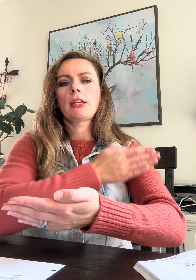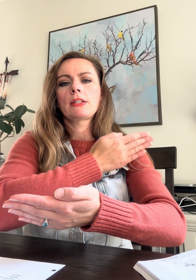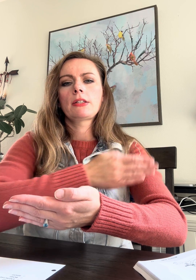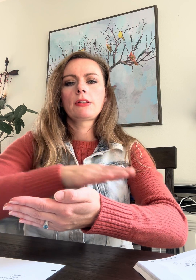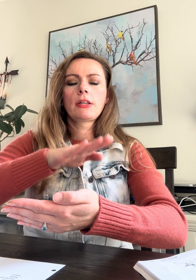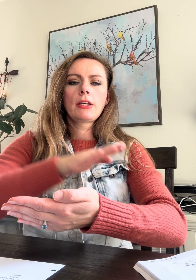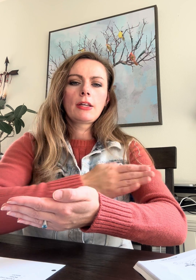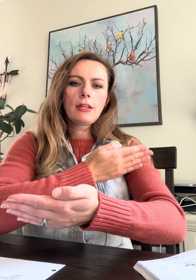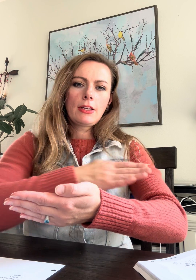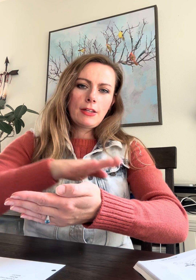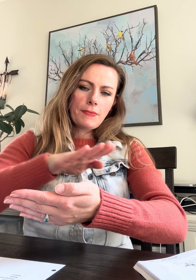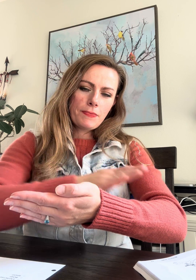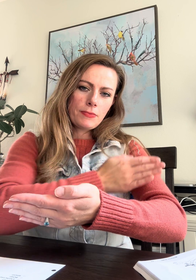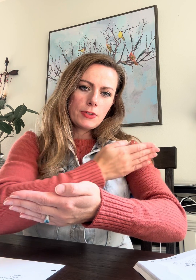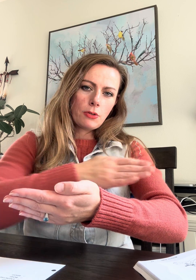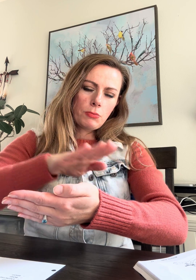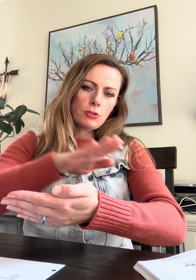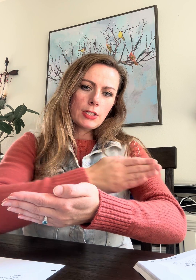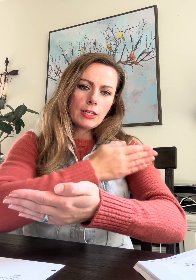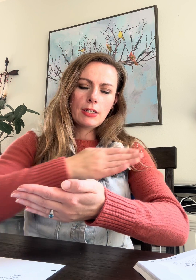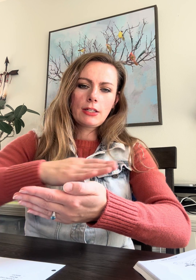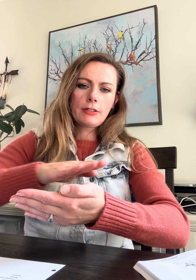hand. So music,